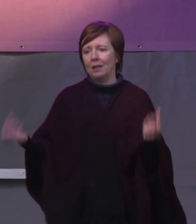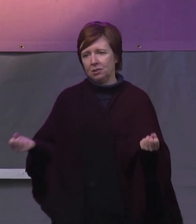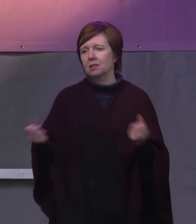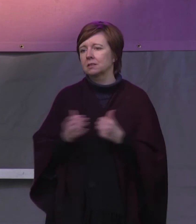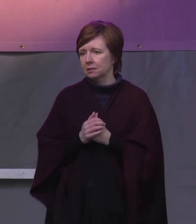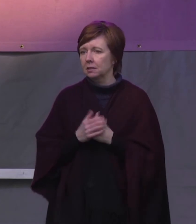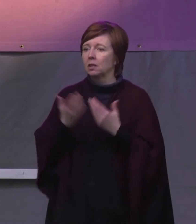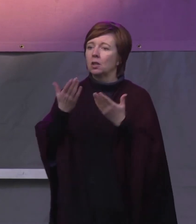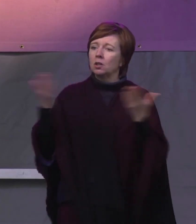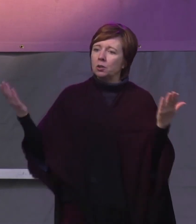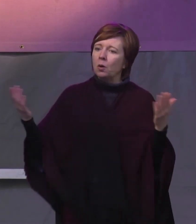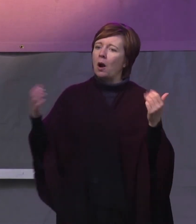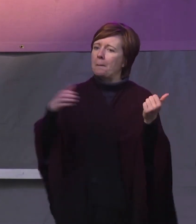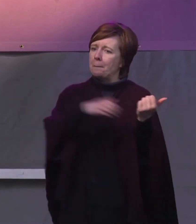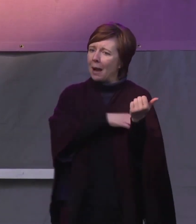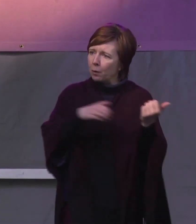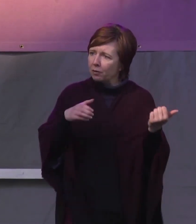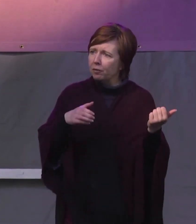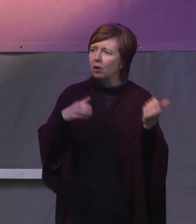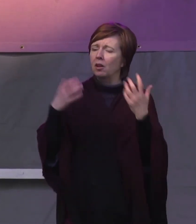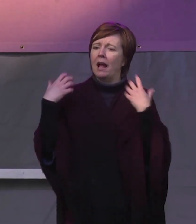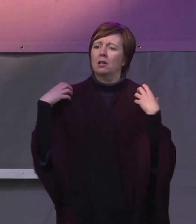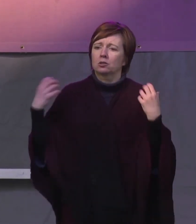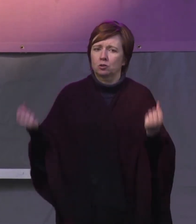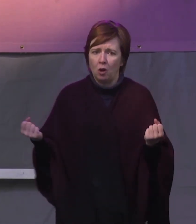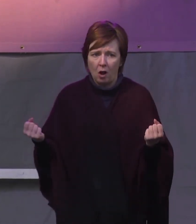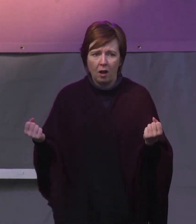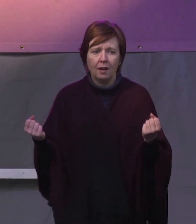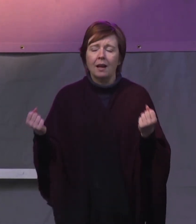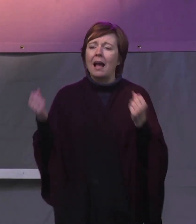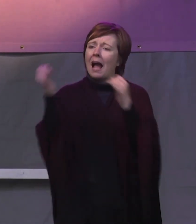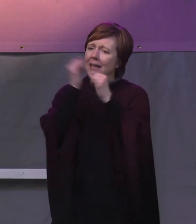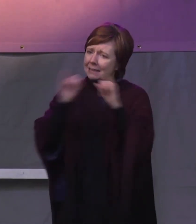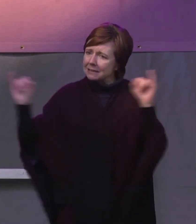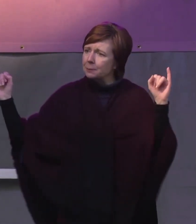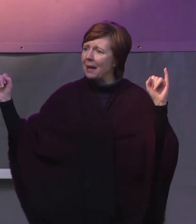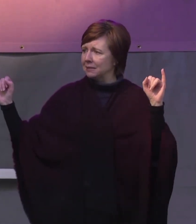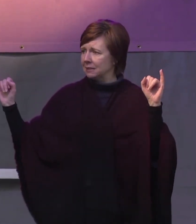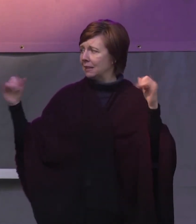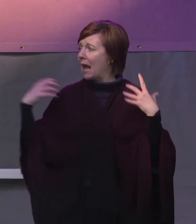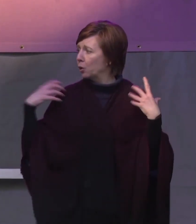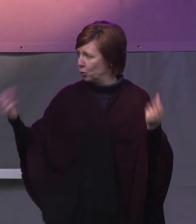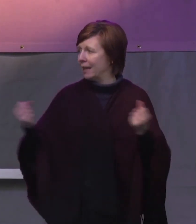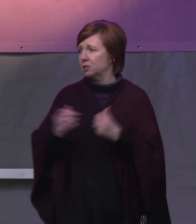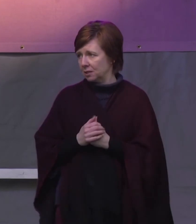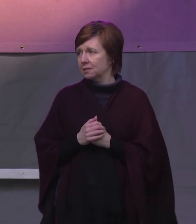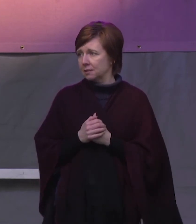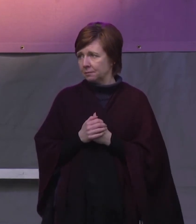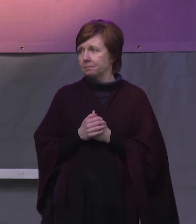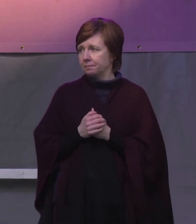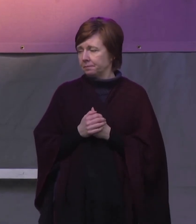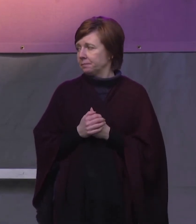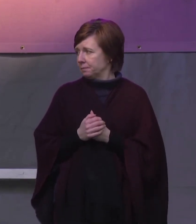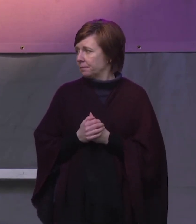courageous. You are all powerful and strong and independent and courageous.